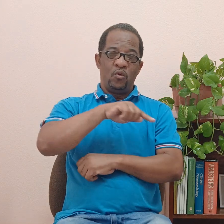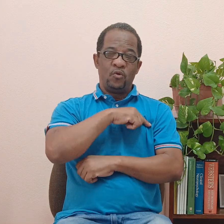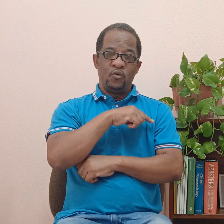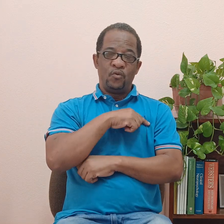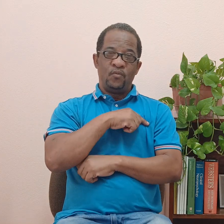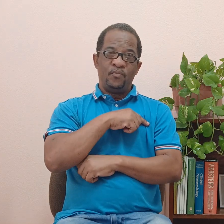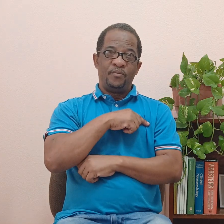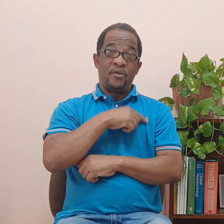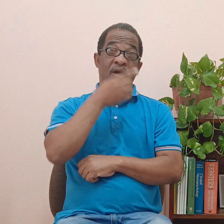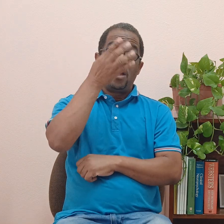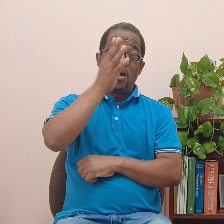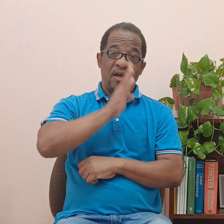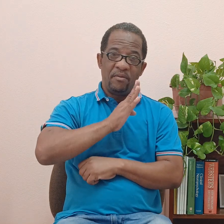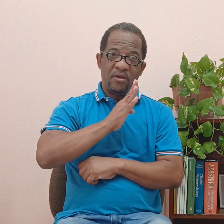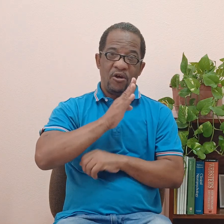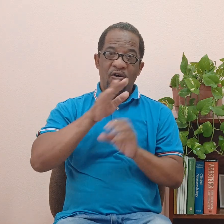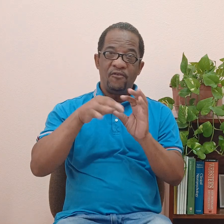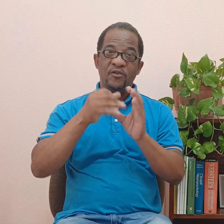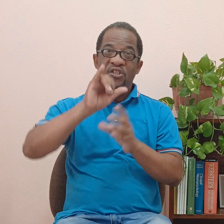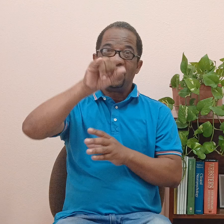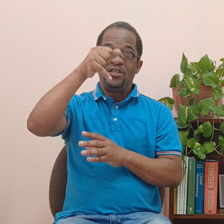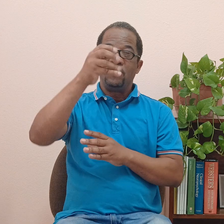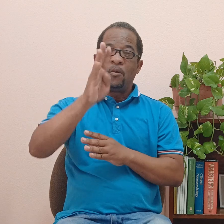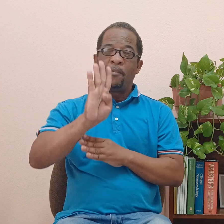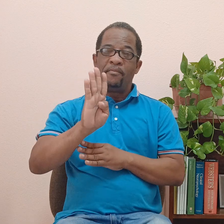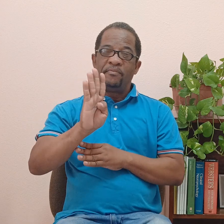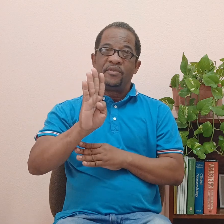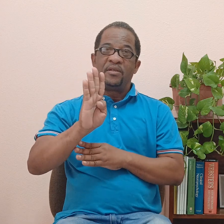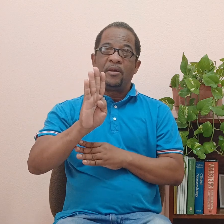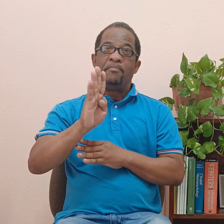The God of Jacob is our place of safety.